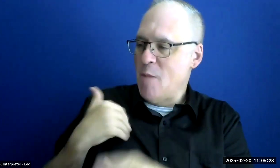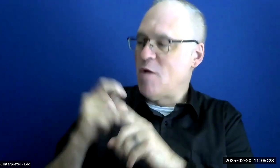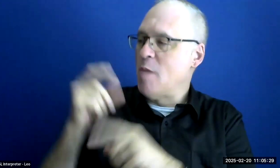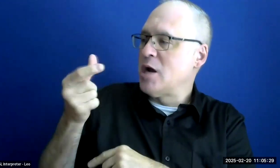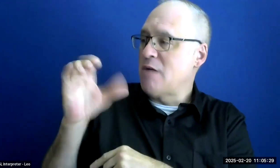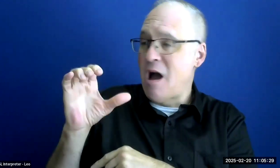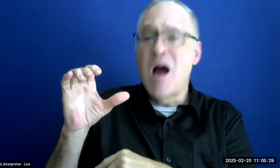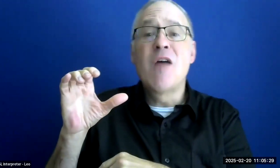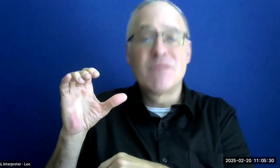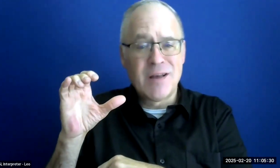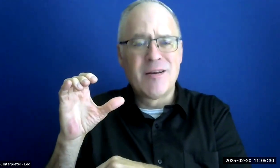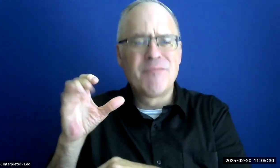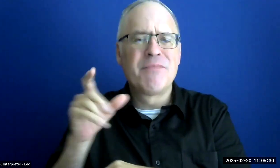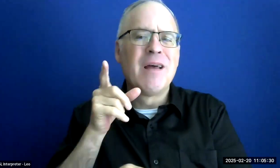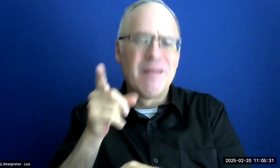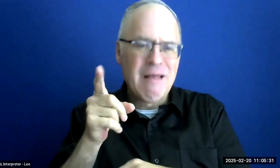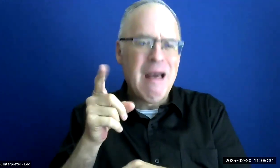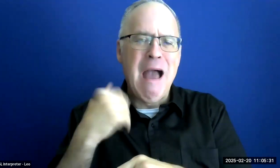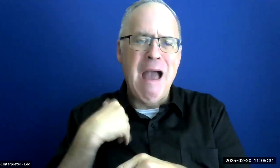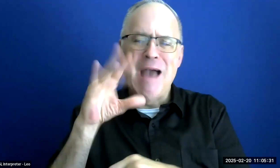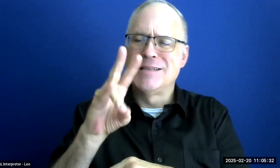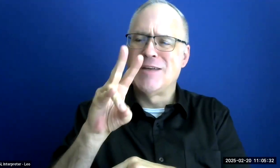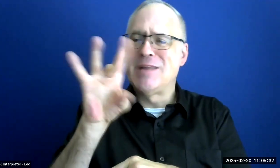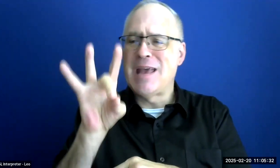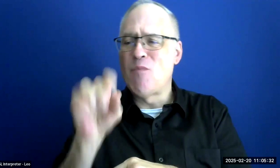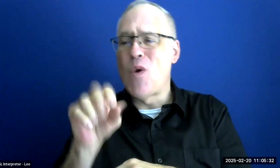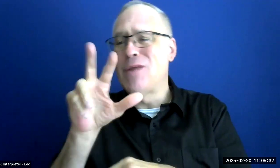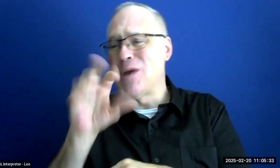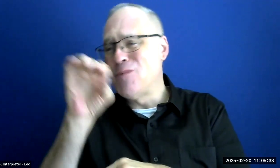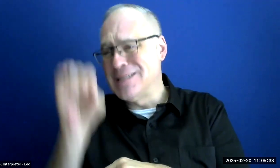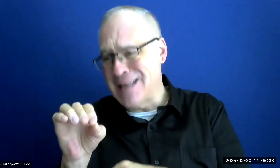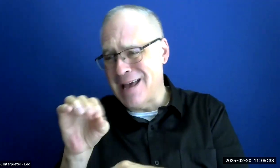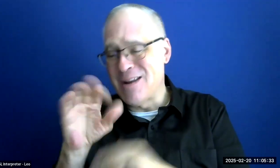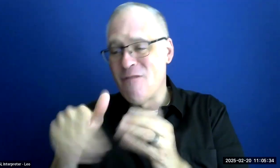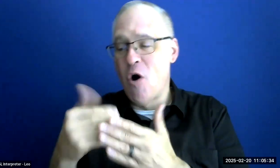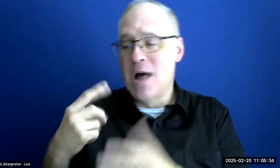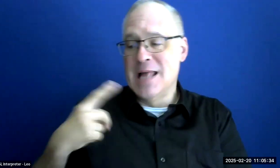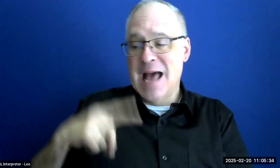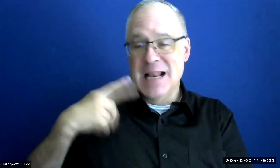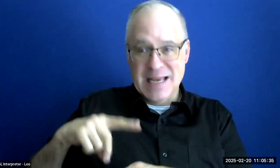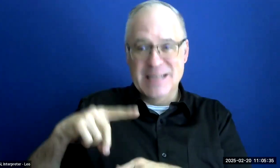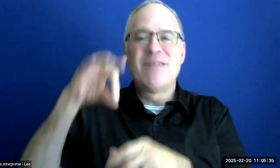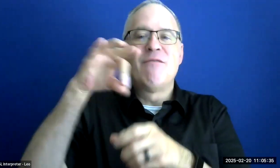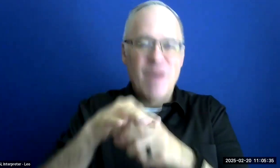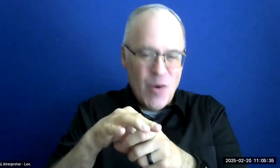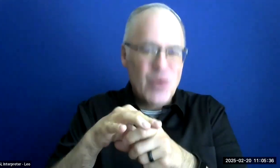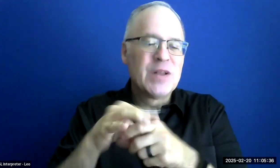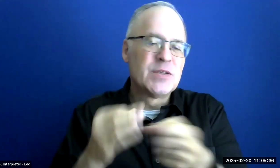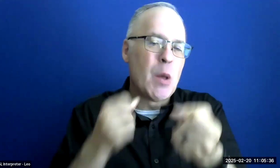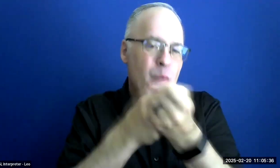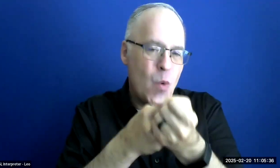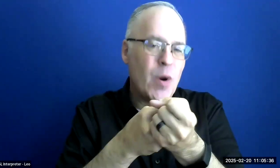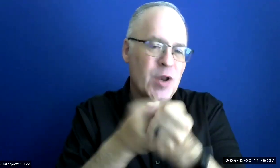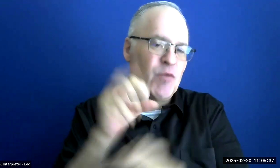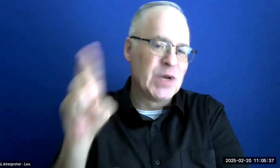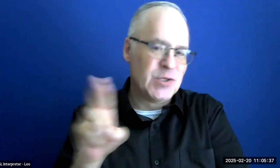got just over 78.3% of all the votes of all the delegates. Your